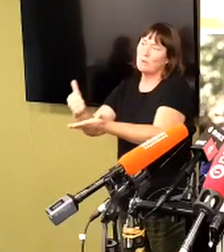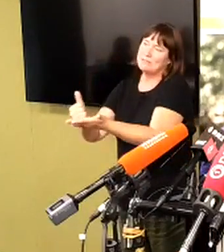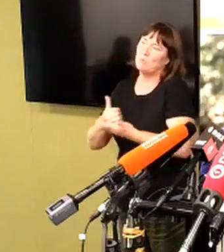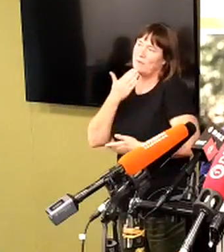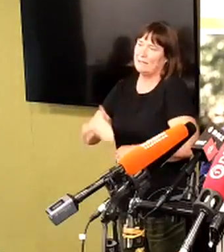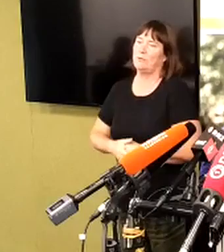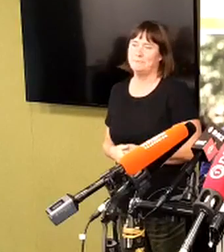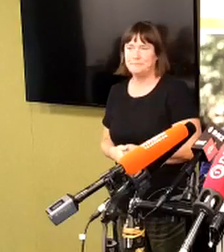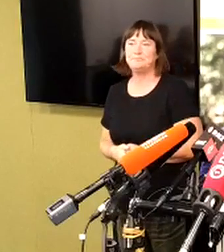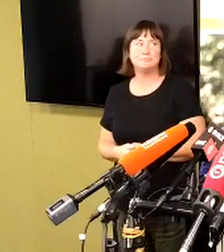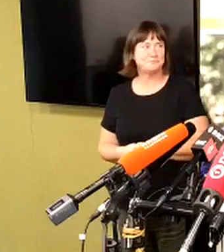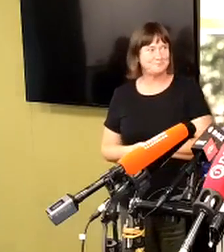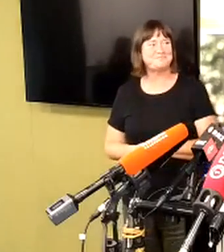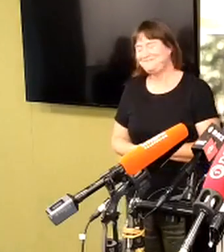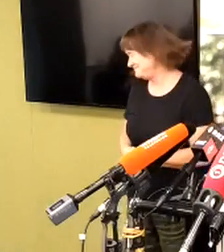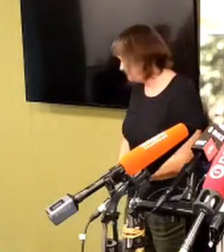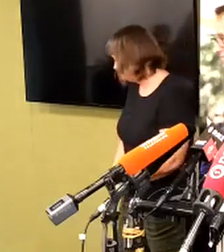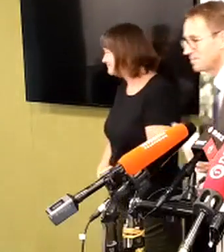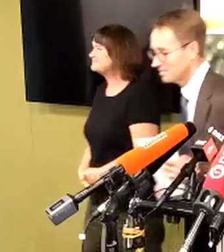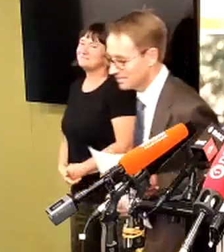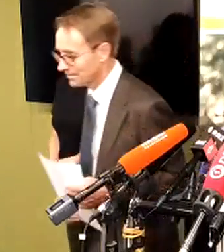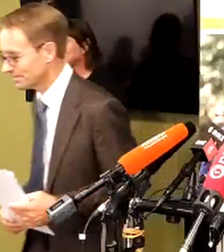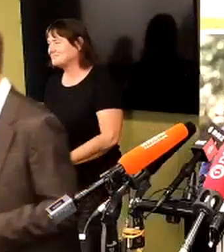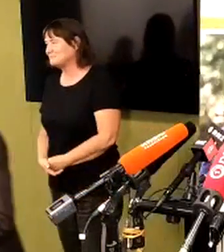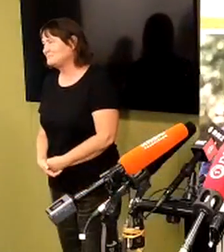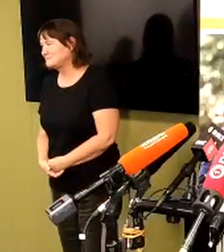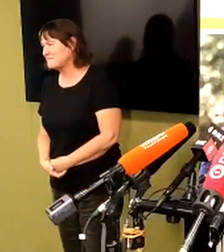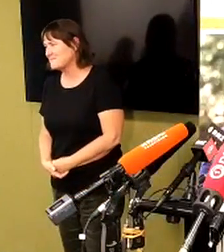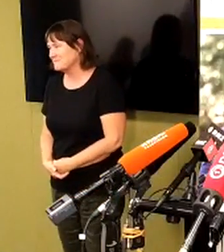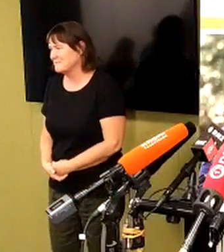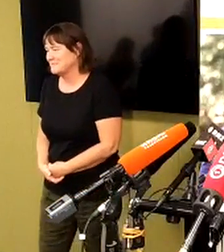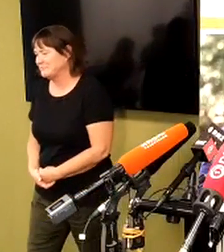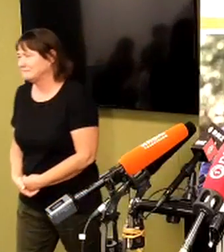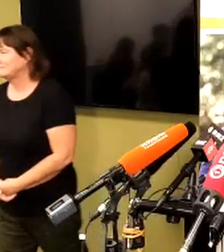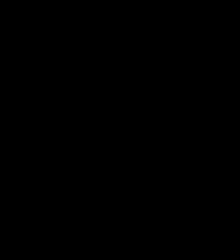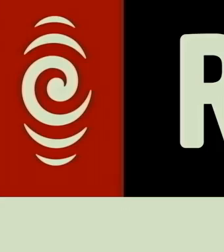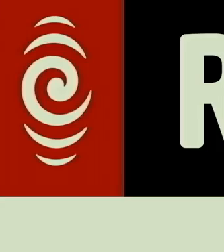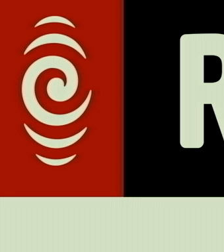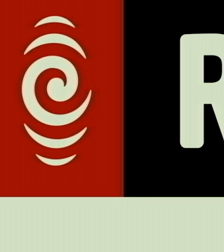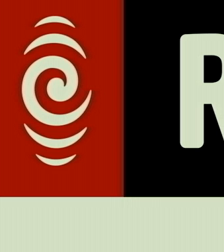Thank you.